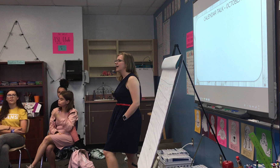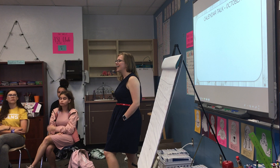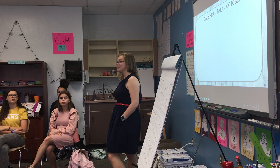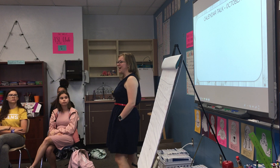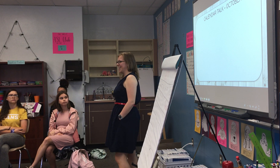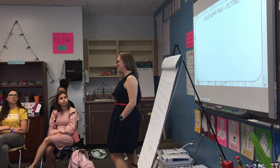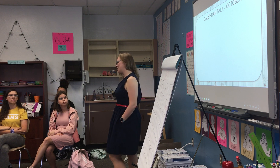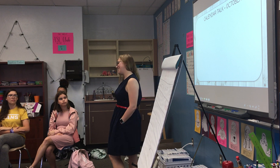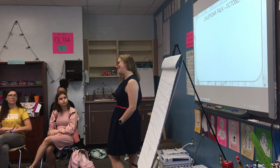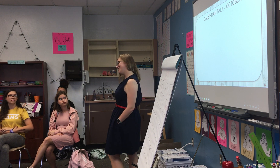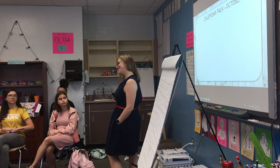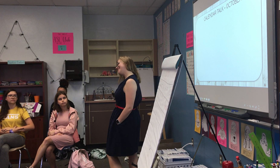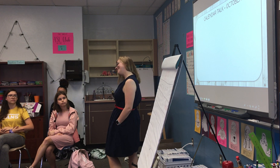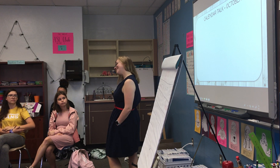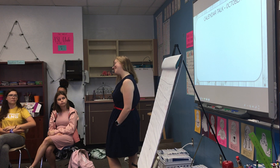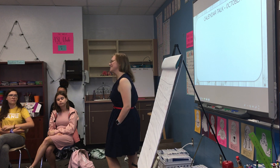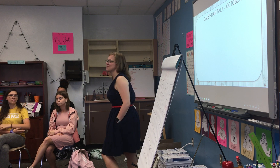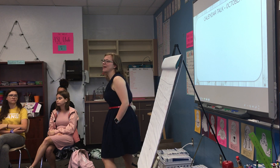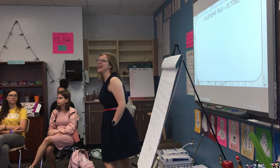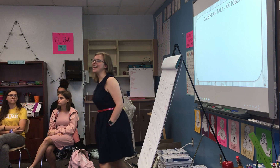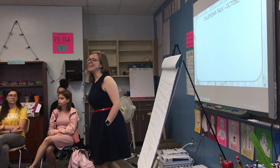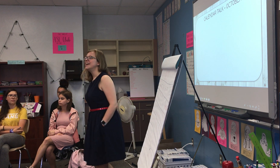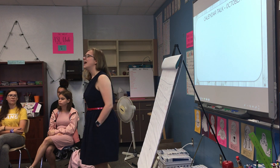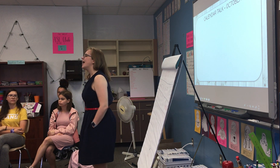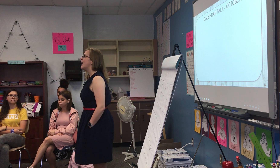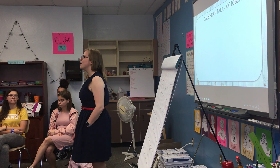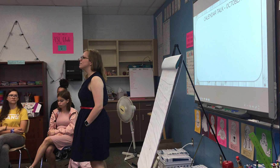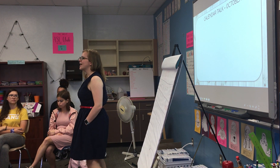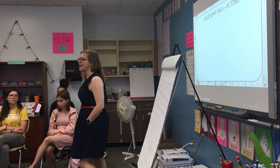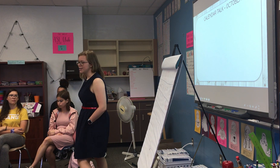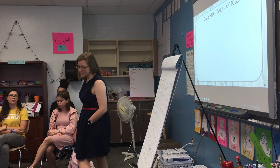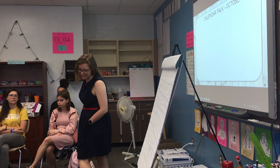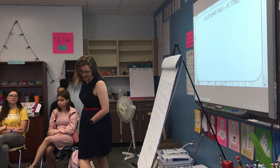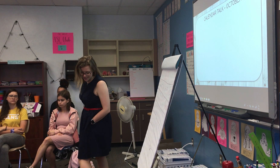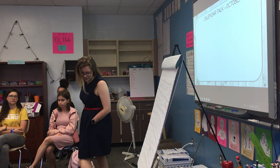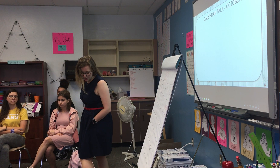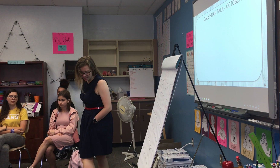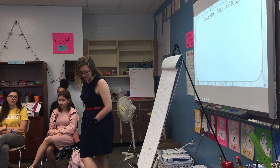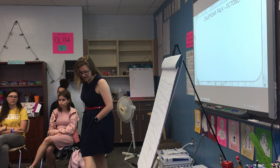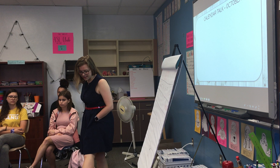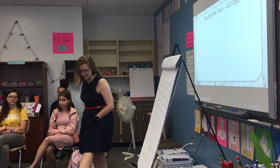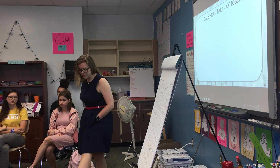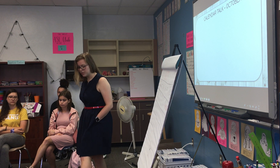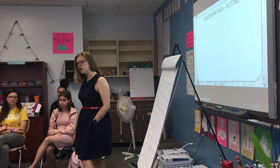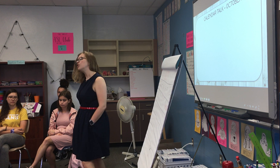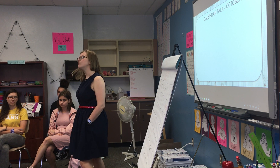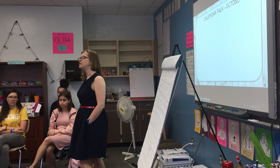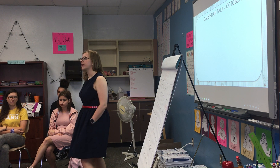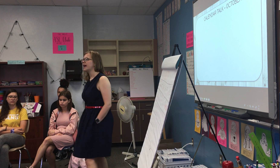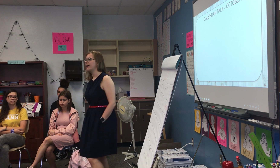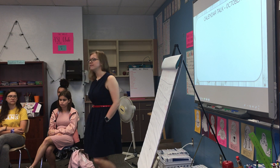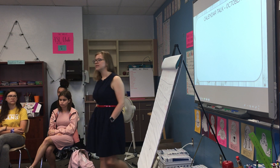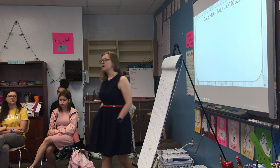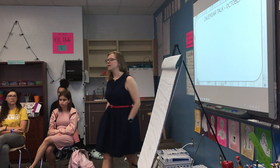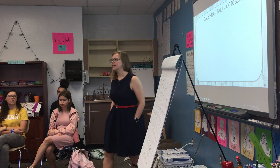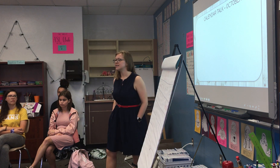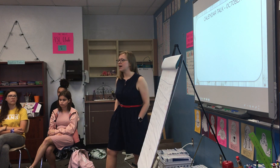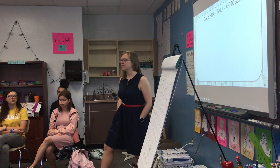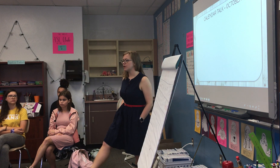in my kitchen. That's about it. But yeah, I used to dance, so I've got huge calves because I was